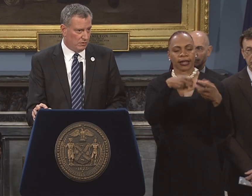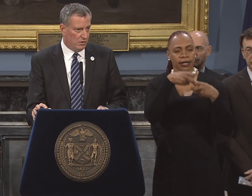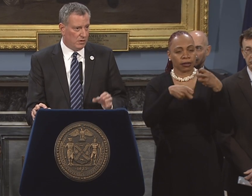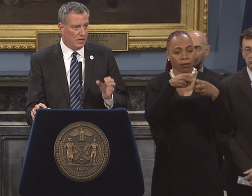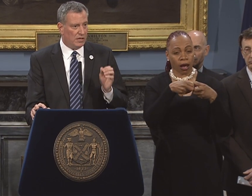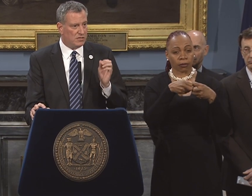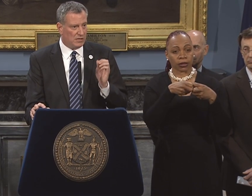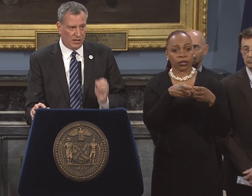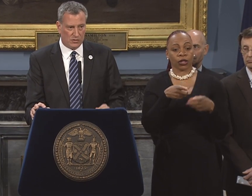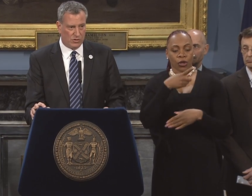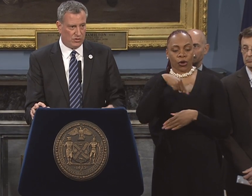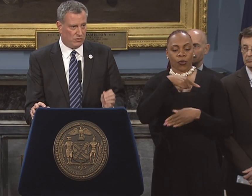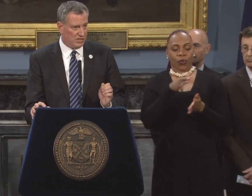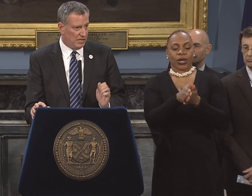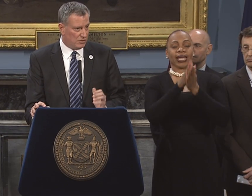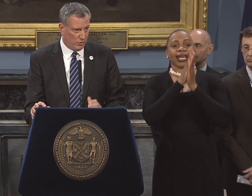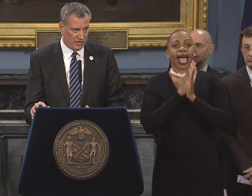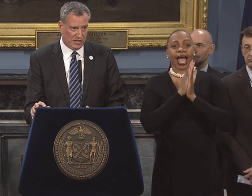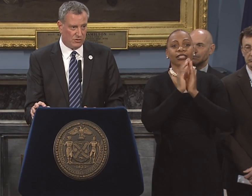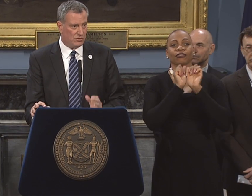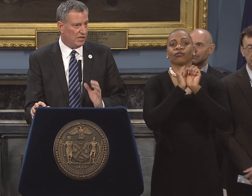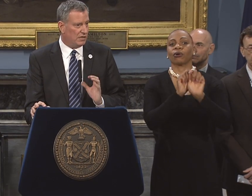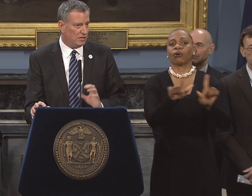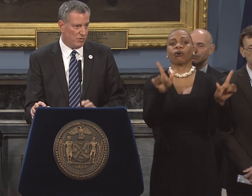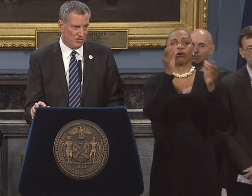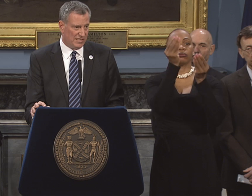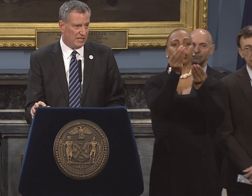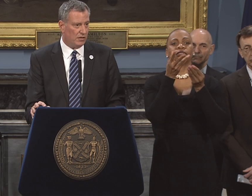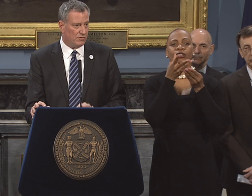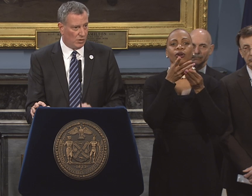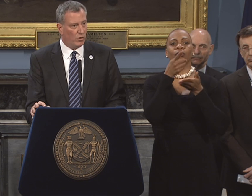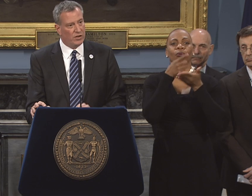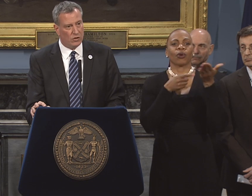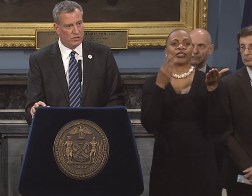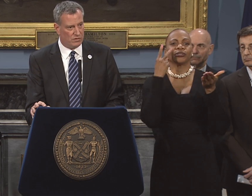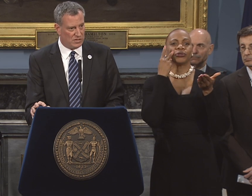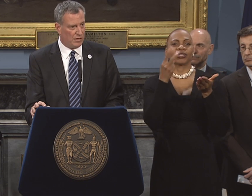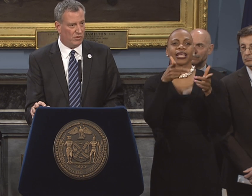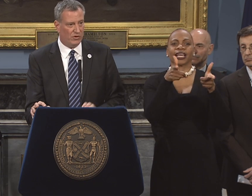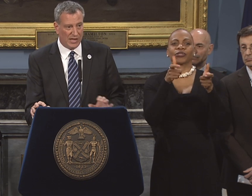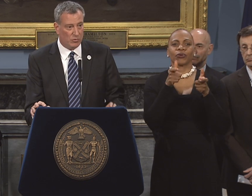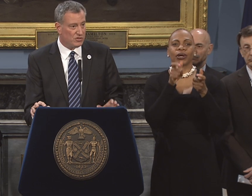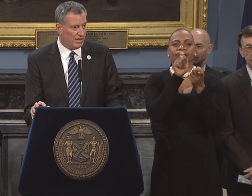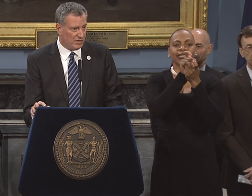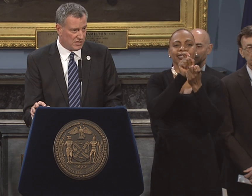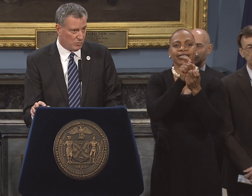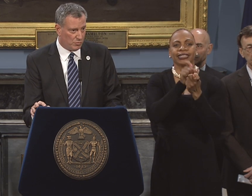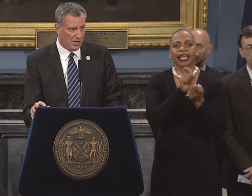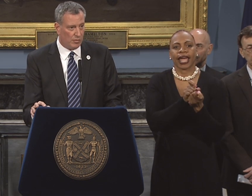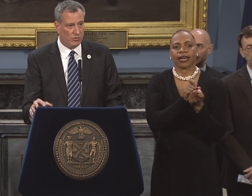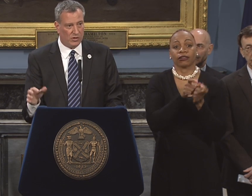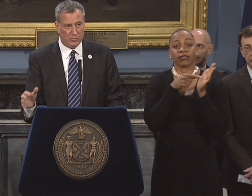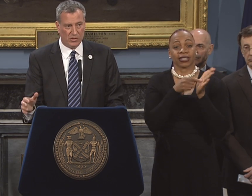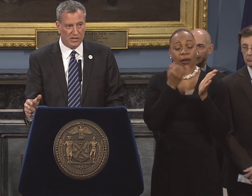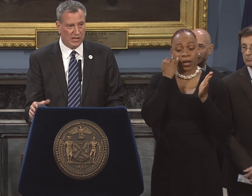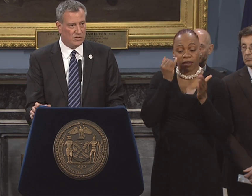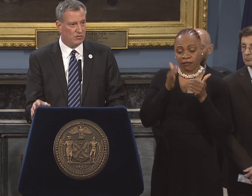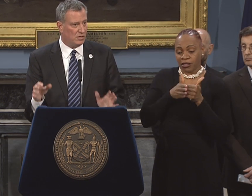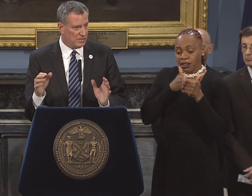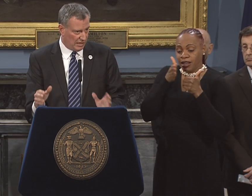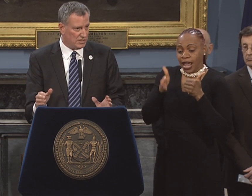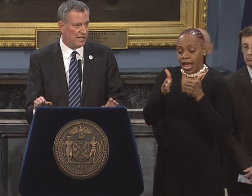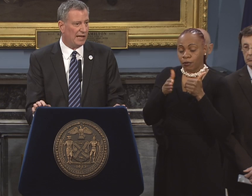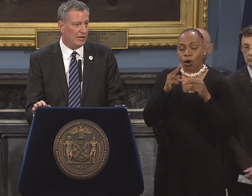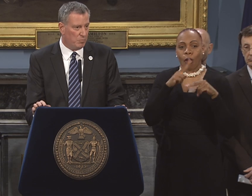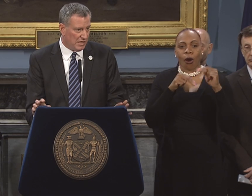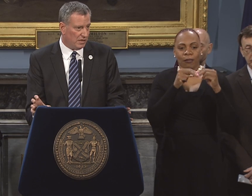out there is tell us what you see as quickly as you see it in as much detail. If someone knows, for example, their neighbors are having a similar problem or another building down the